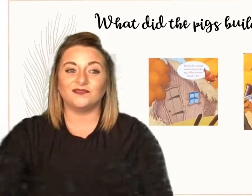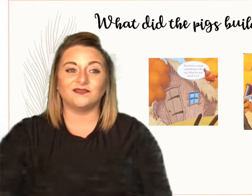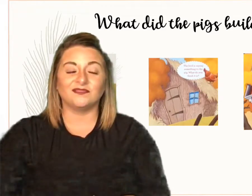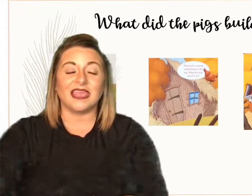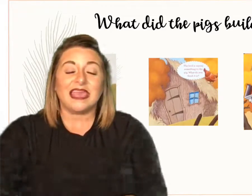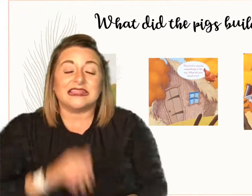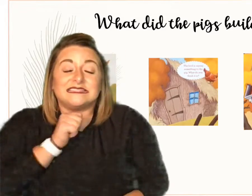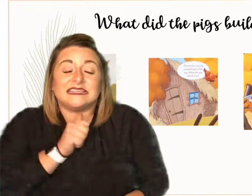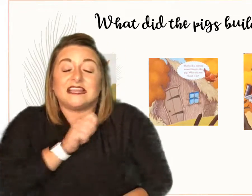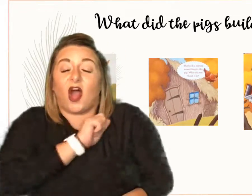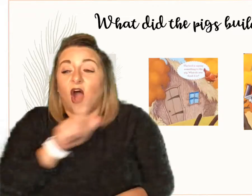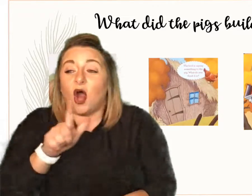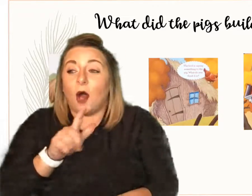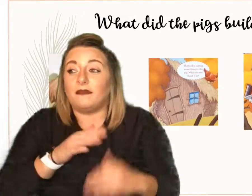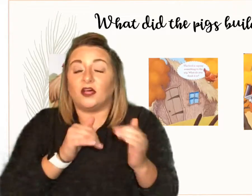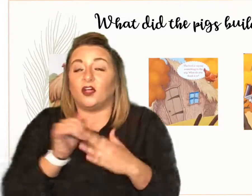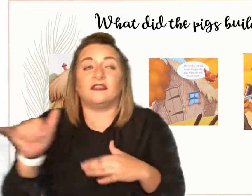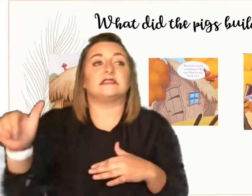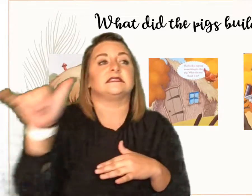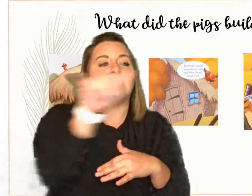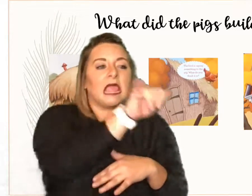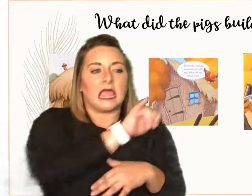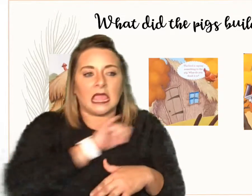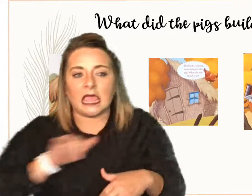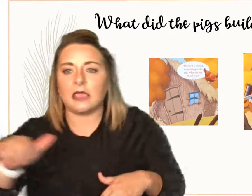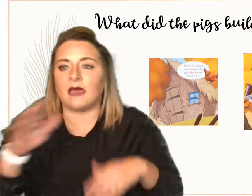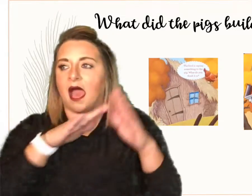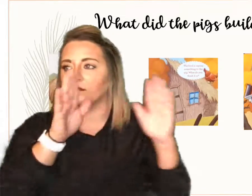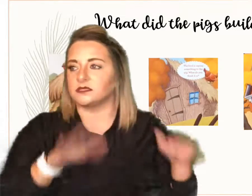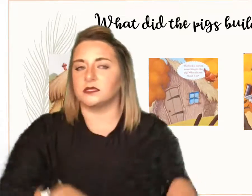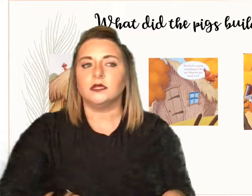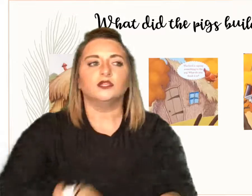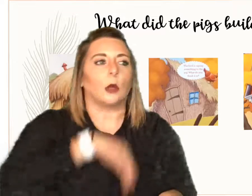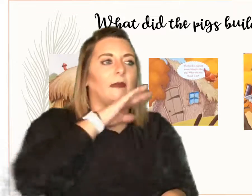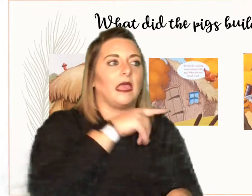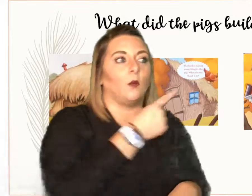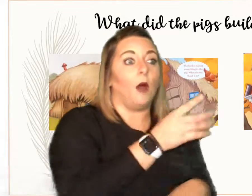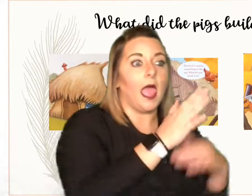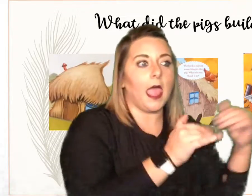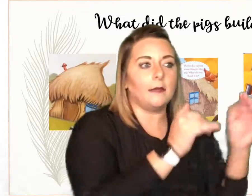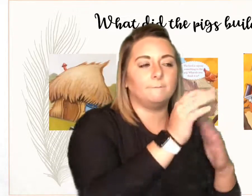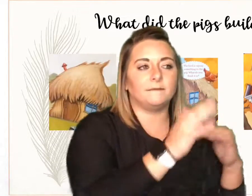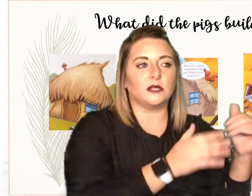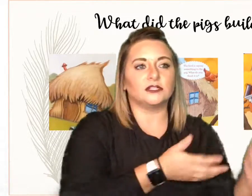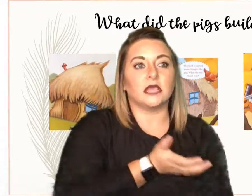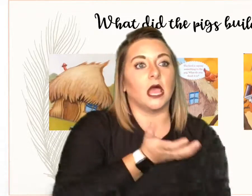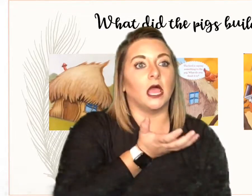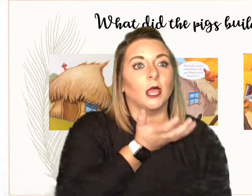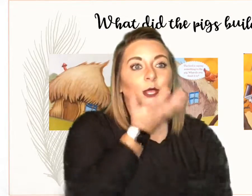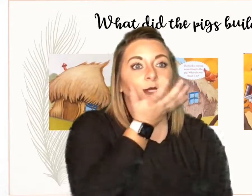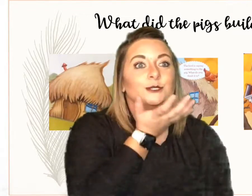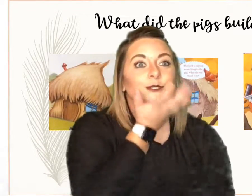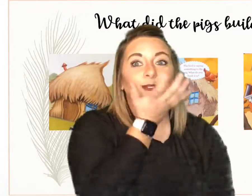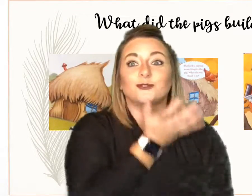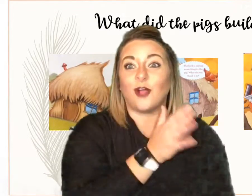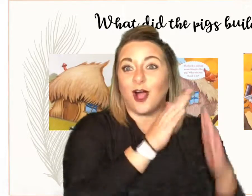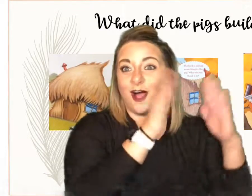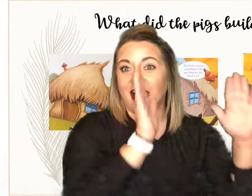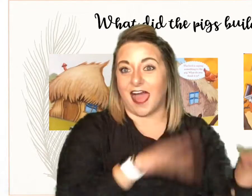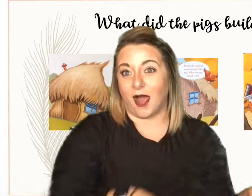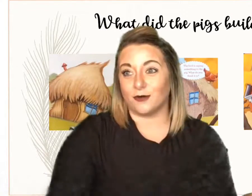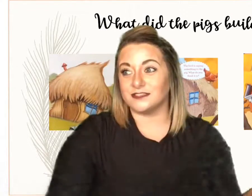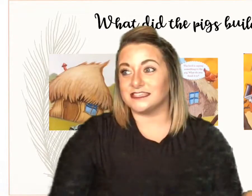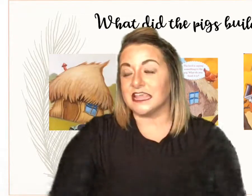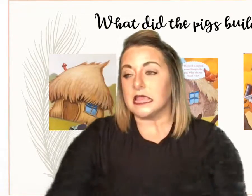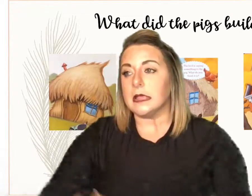No, they didn't all build the same house. So pig 1 built a